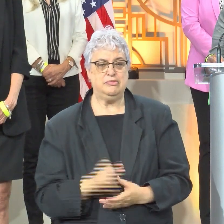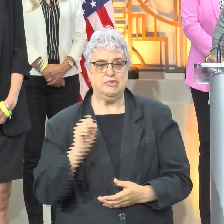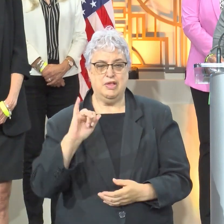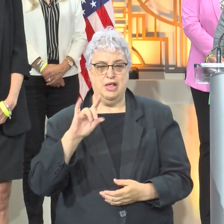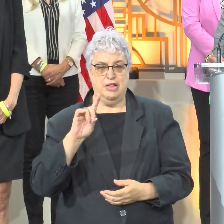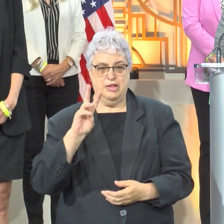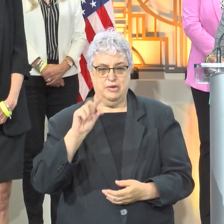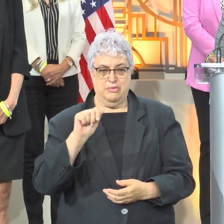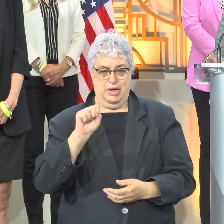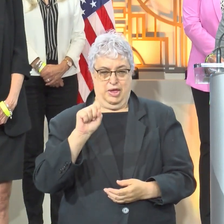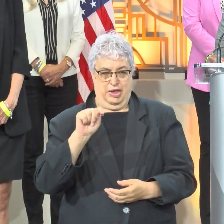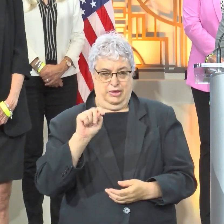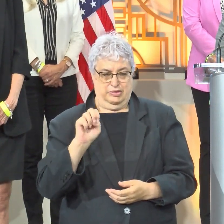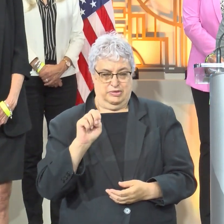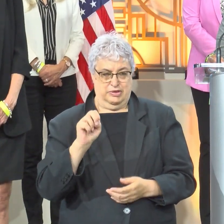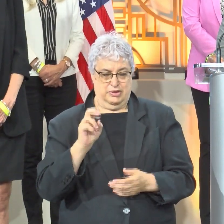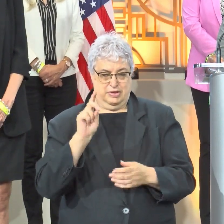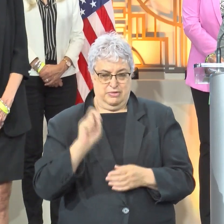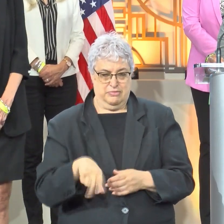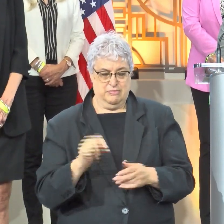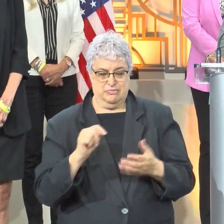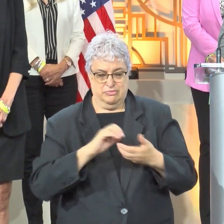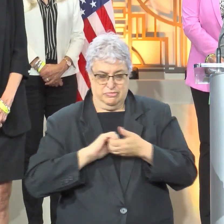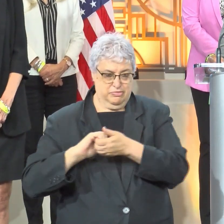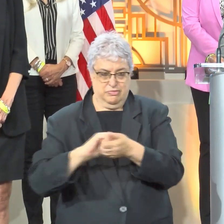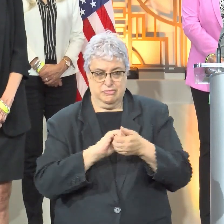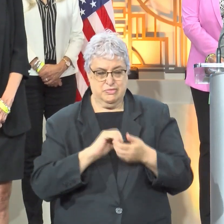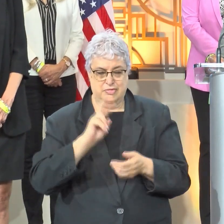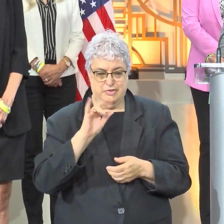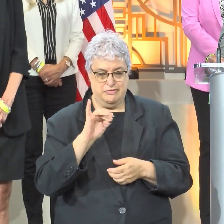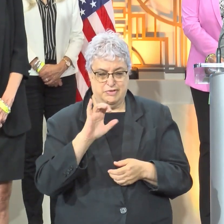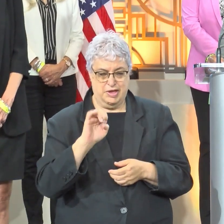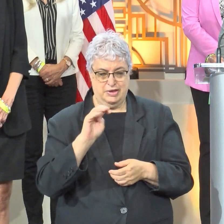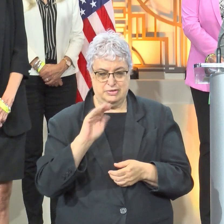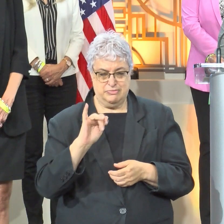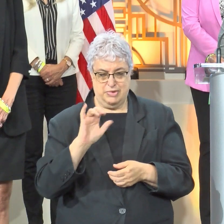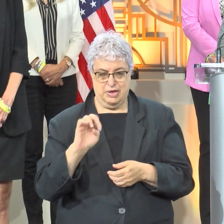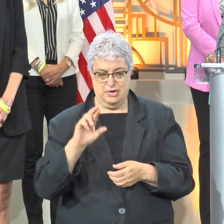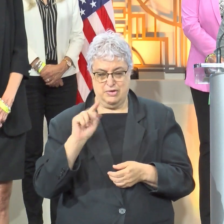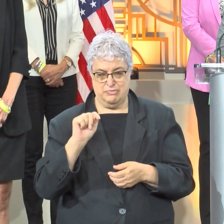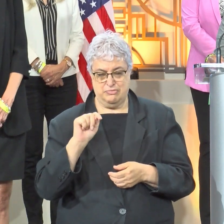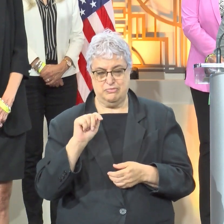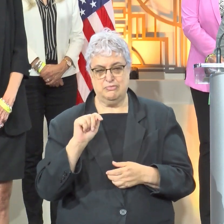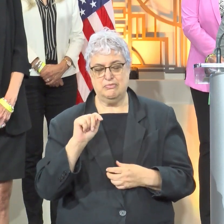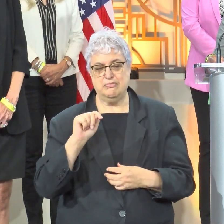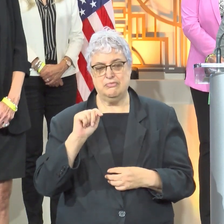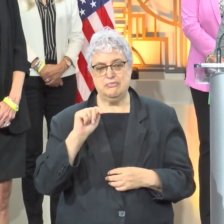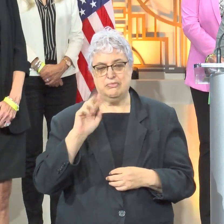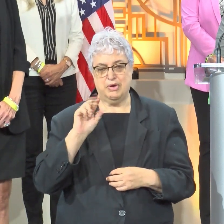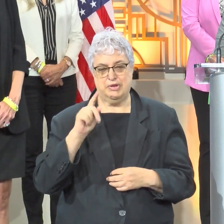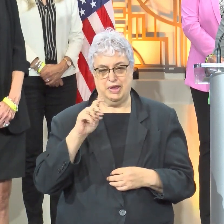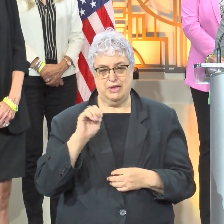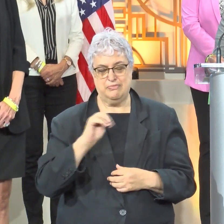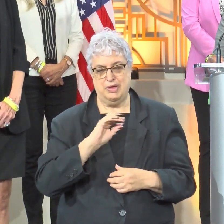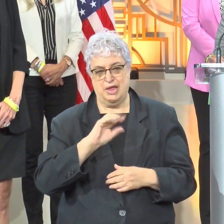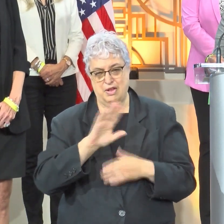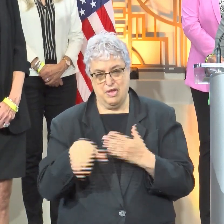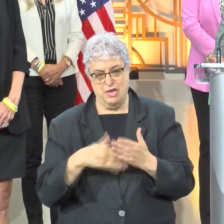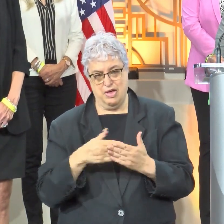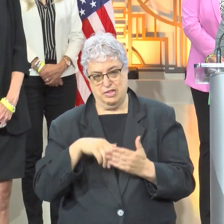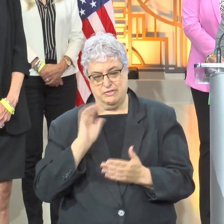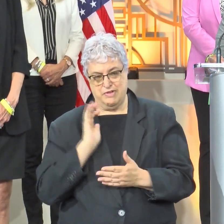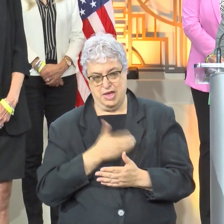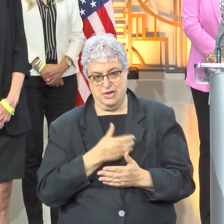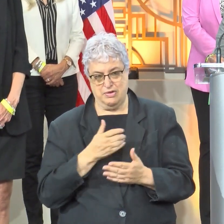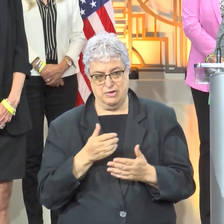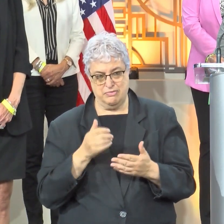Waste Department looks forward to working in collaboration with Vice Mayor Pro Tem Castek Tatum and all our partners tackling this